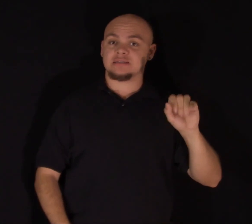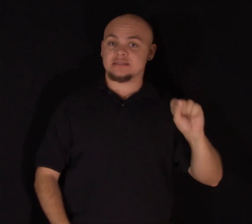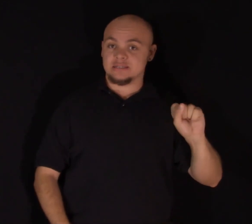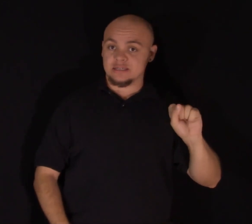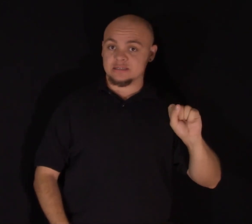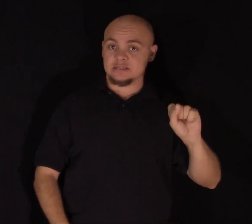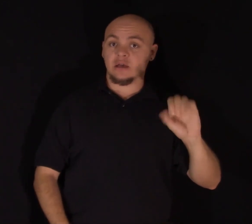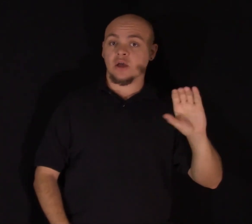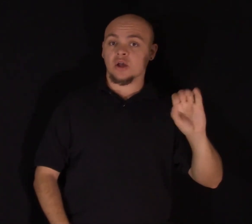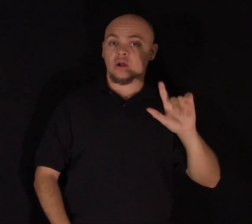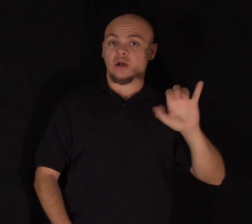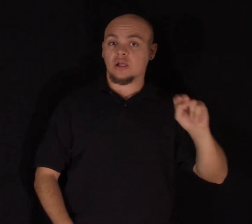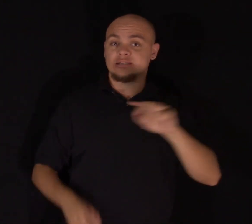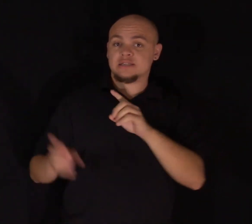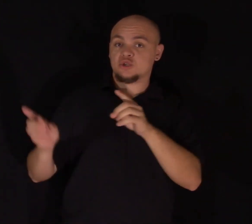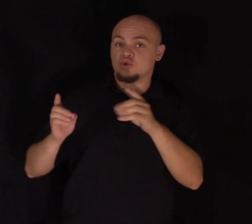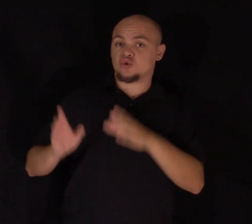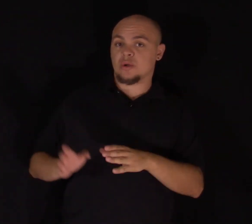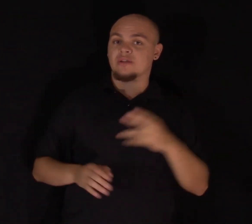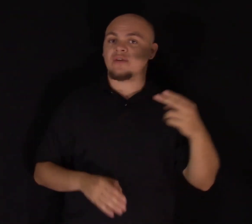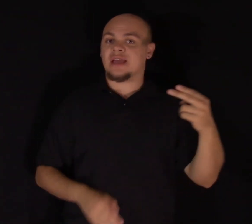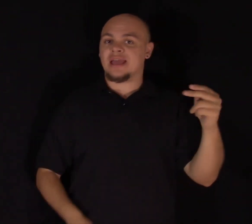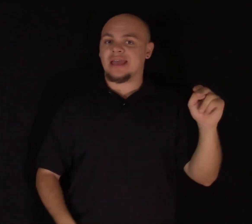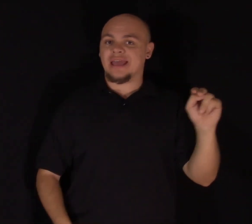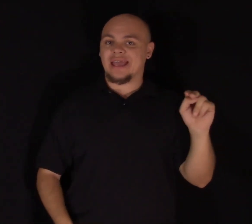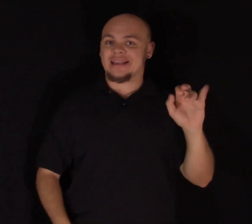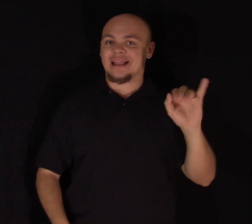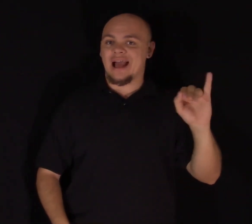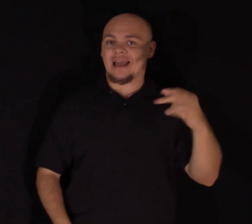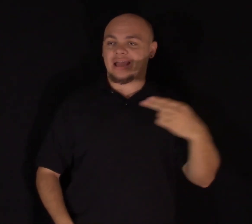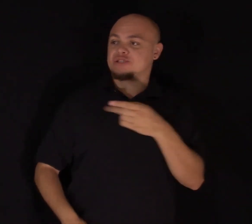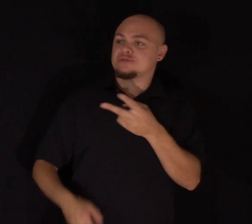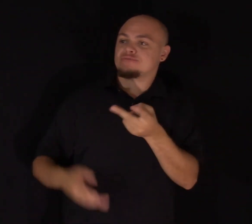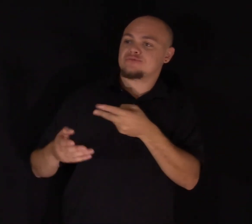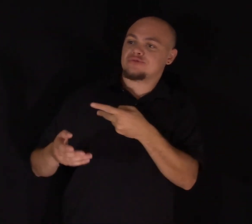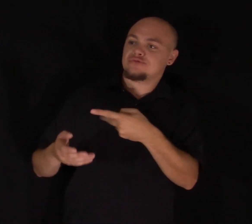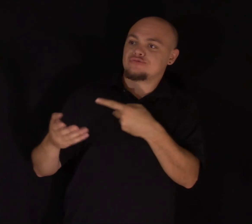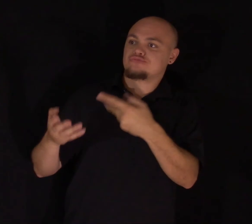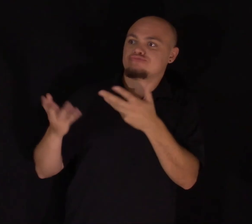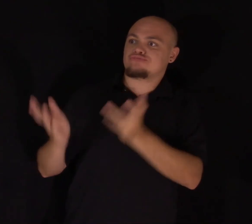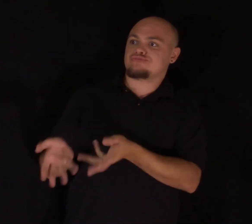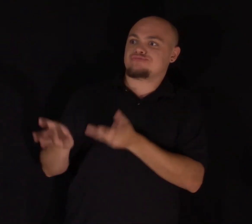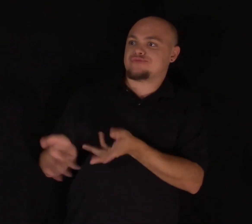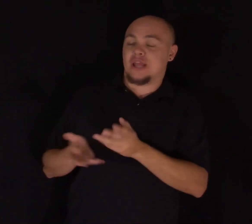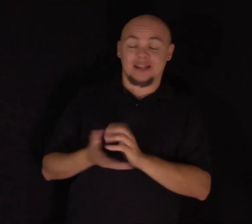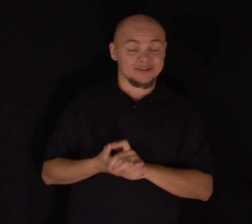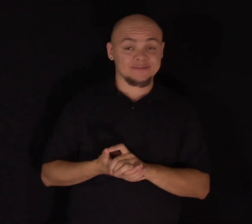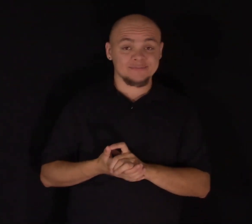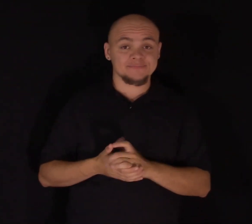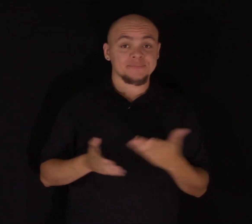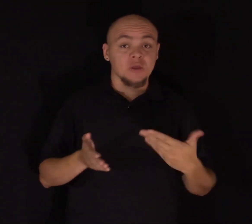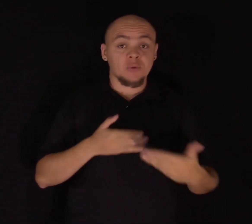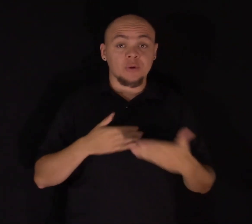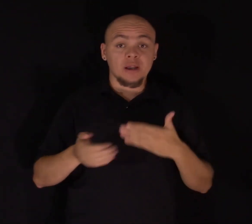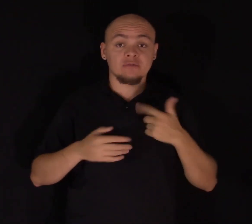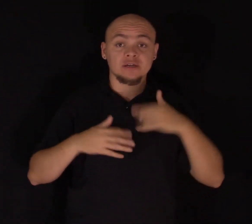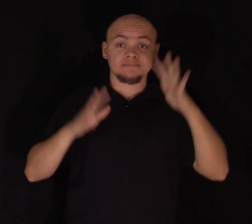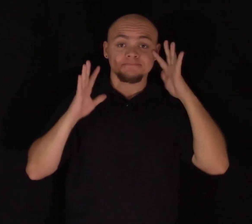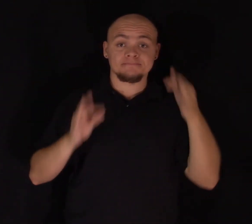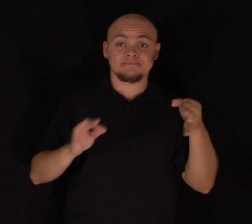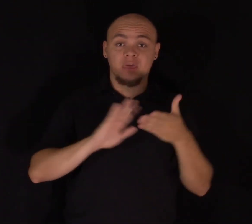NIH. And this is us at TEDxMid last year, chatting away. I feel that no matter what I choose to